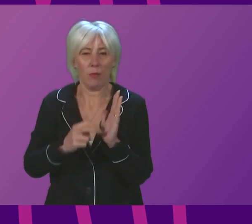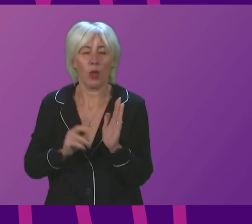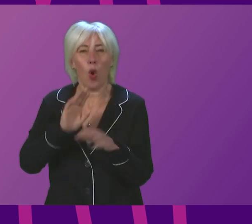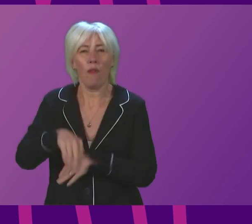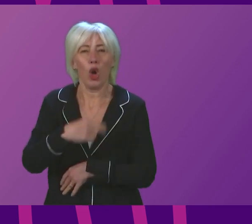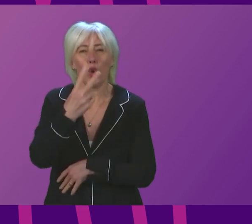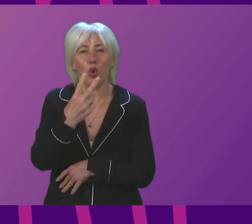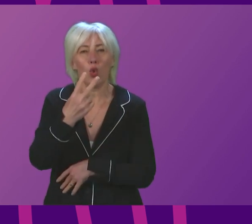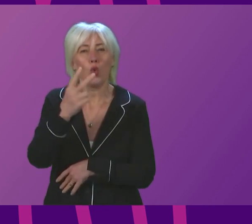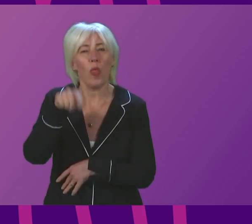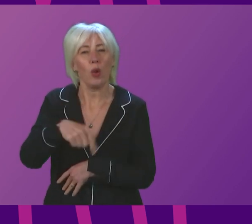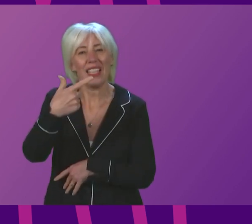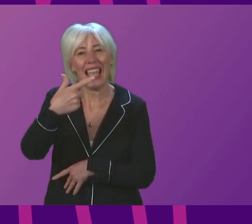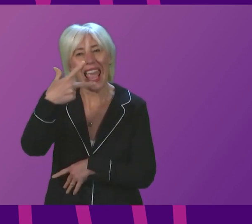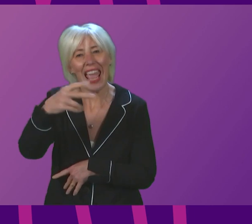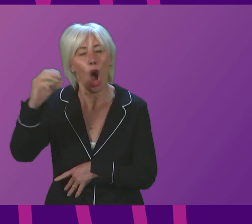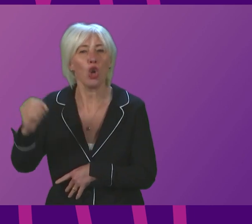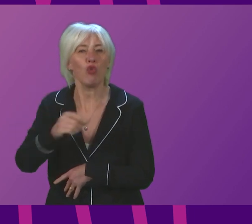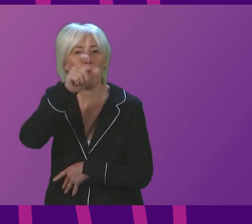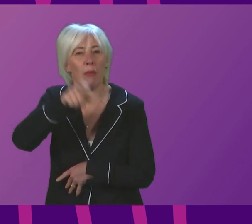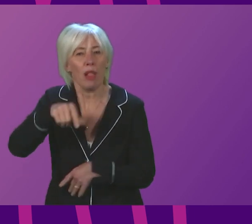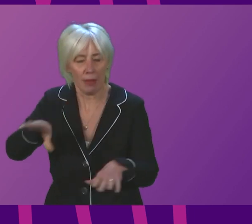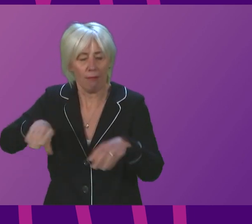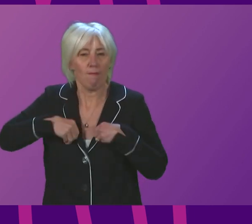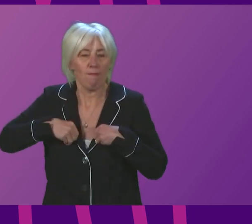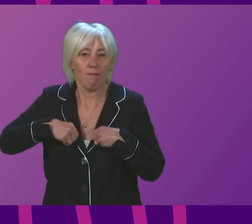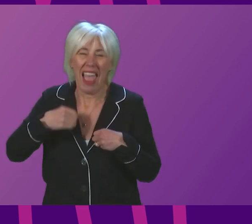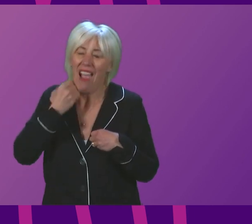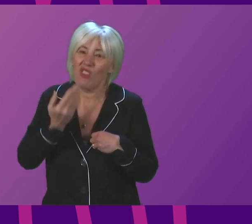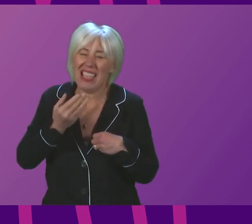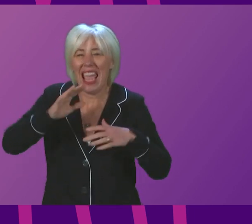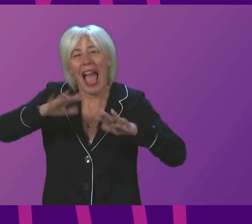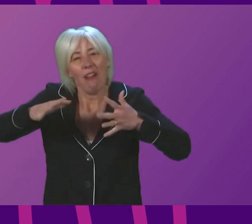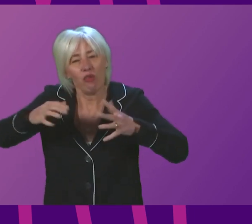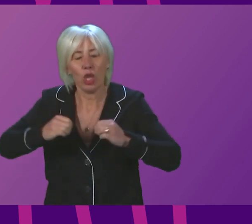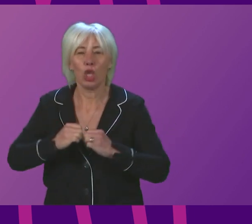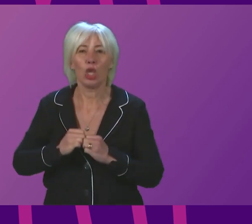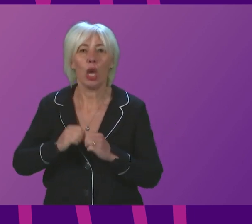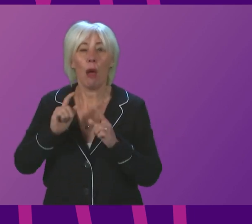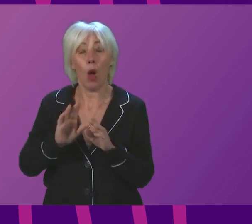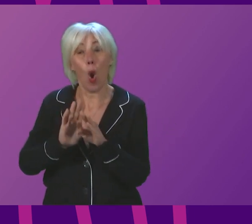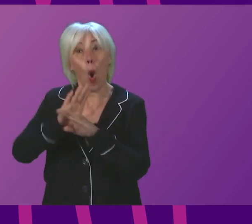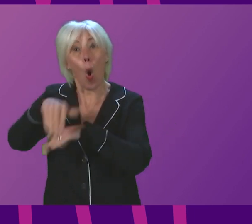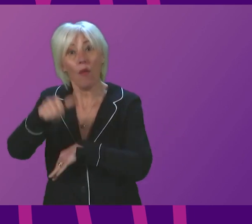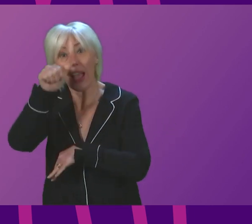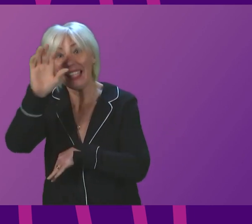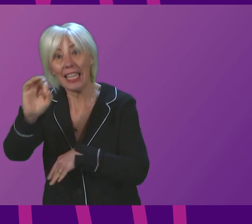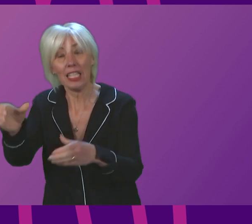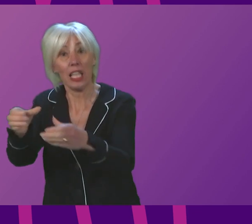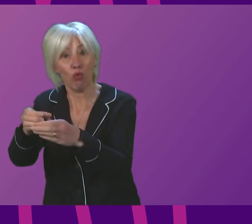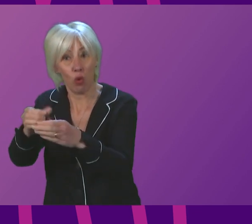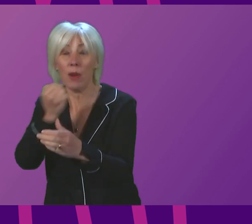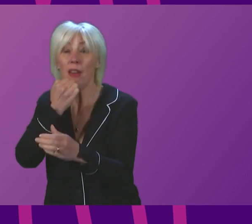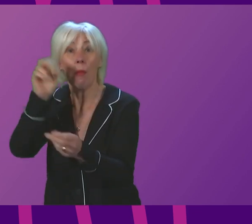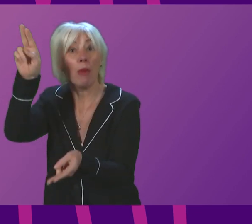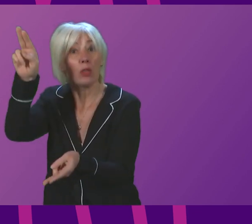,800 new cases a day on average. Encouragingly, though, cases in the over 60 age groups have continued to